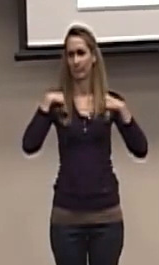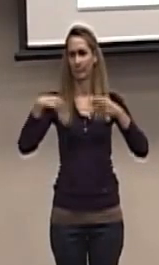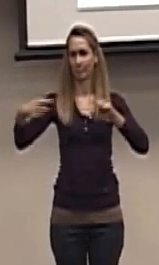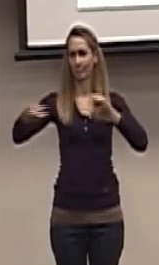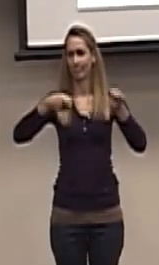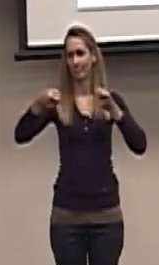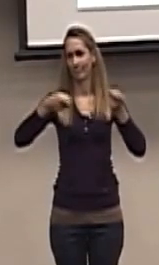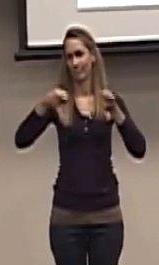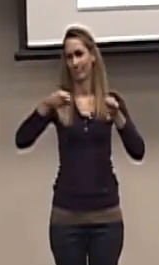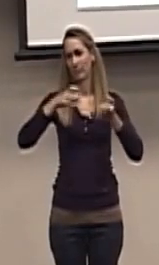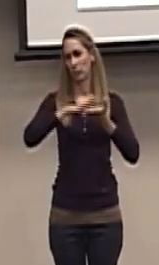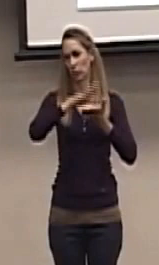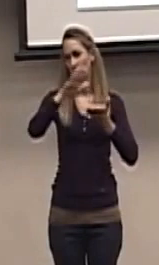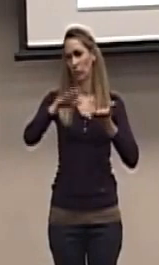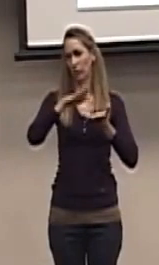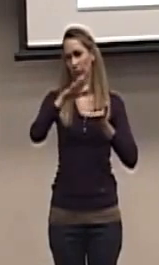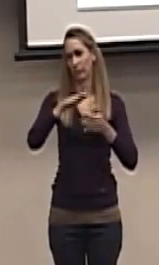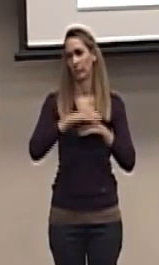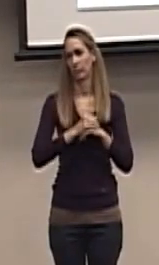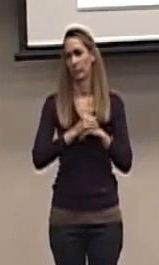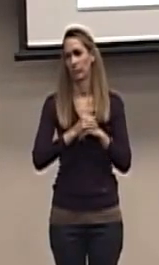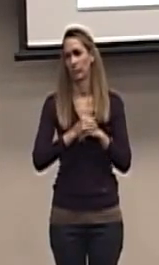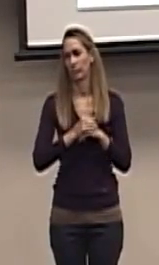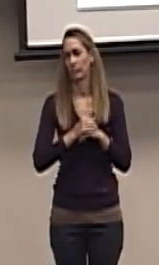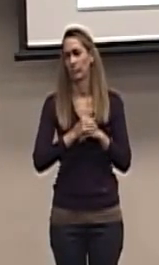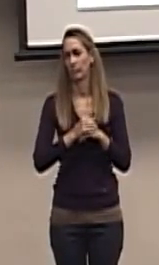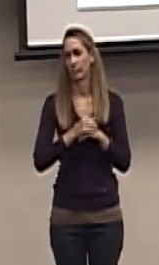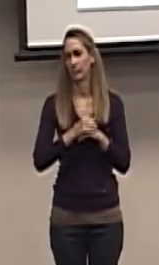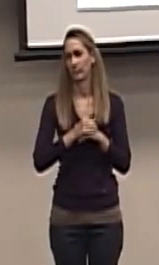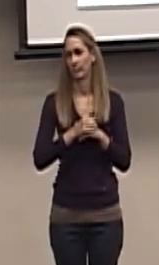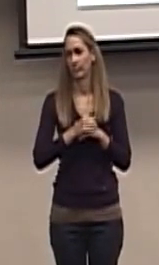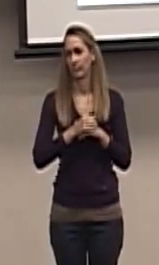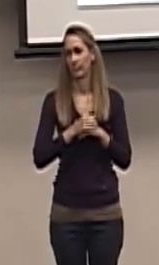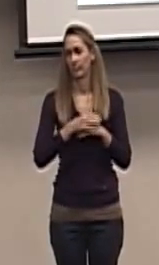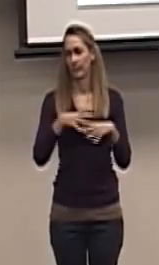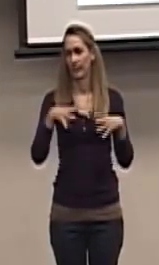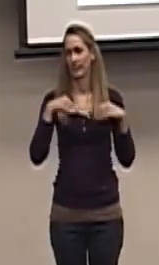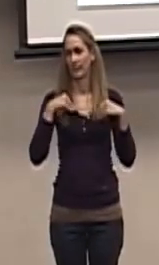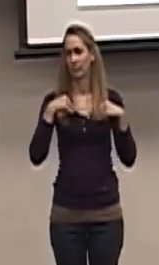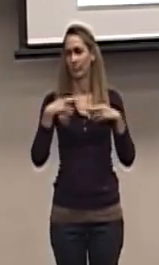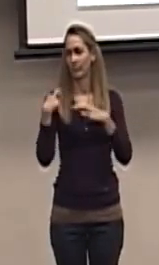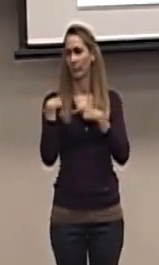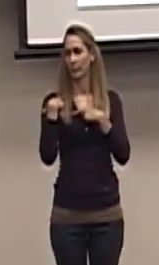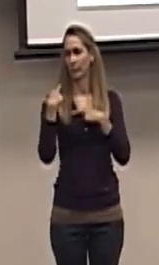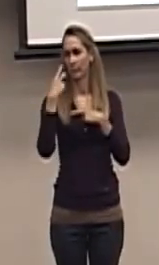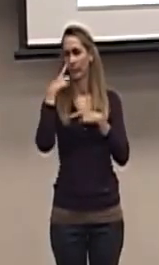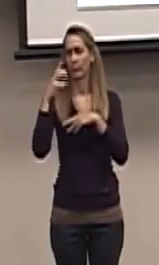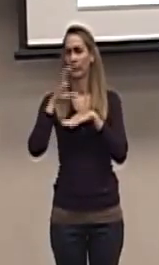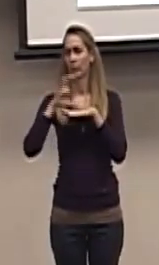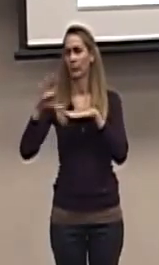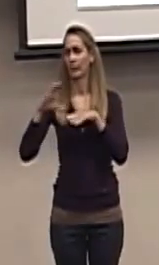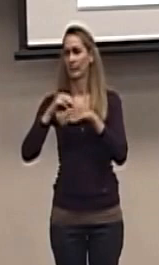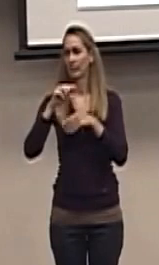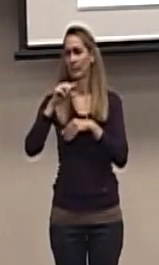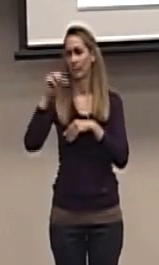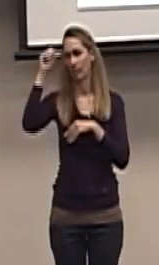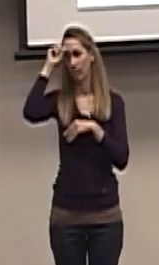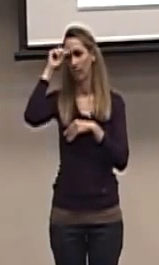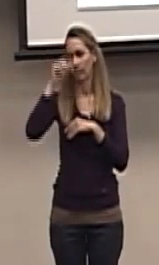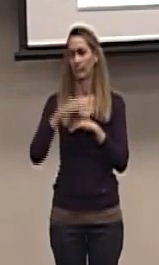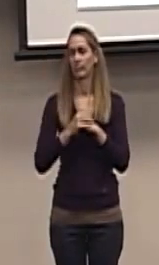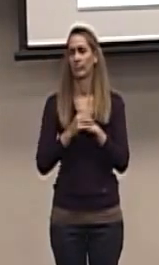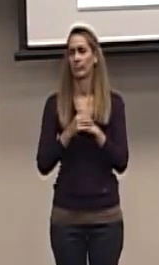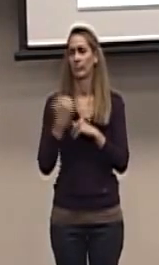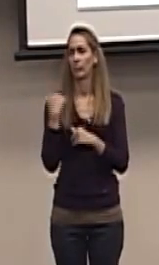responsibility on behalf of Churches of Christ in Ghana. The elders appoint 13-member council or the board that